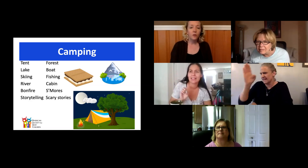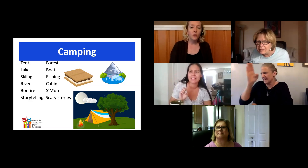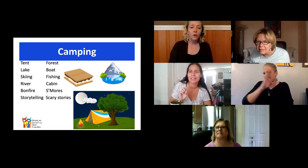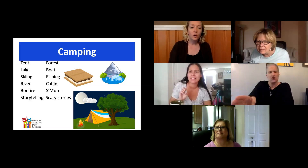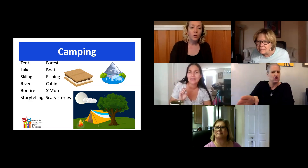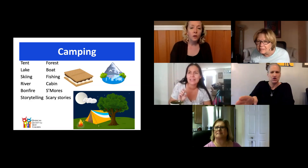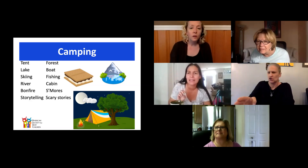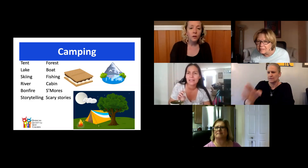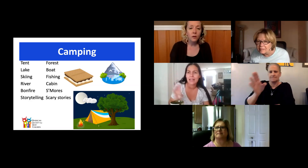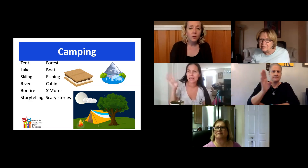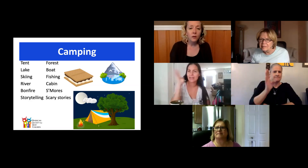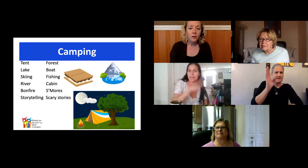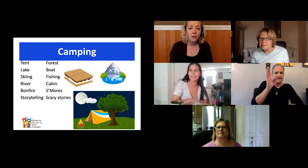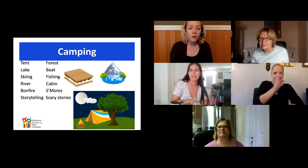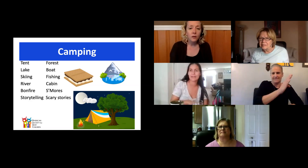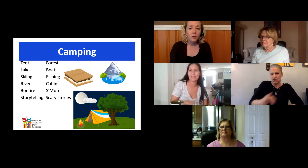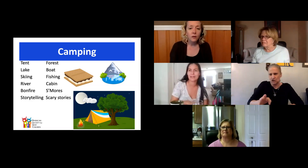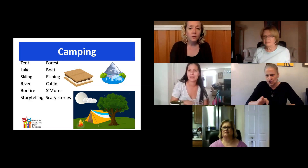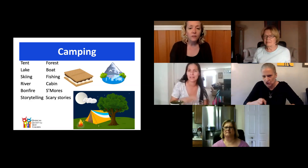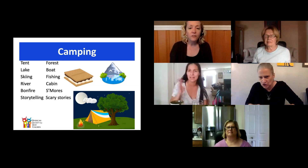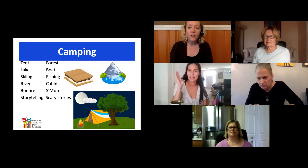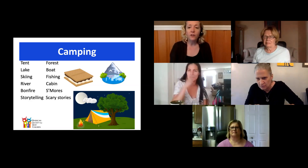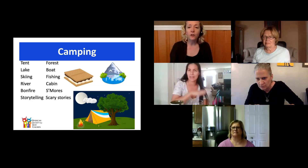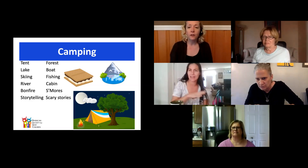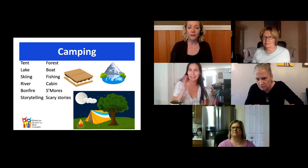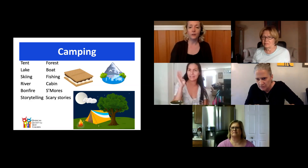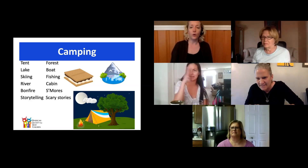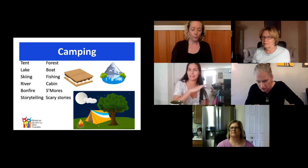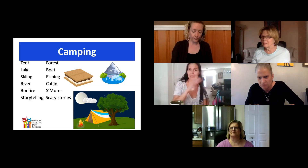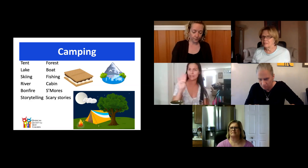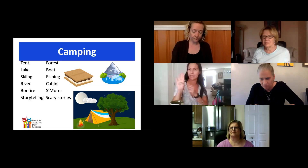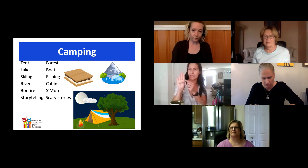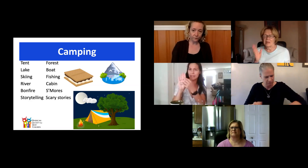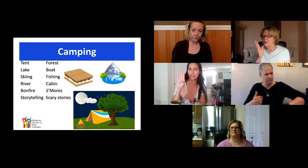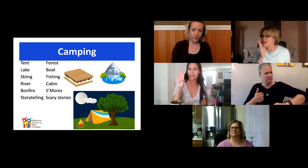Sign for never, like so. Never.